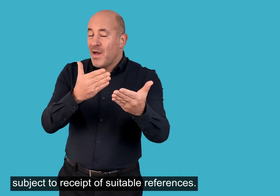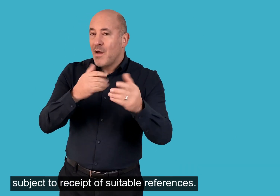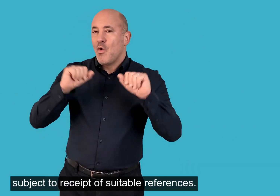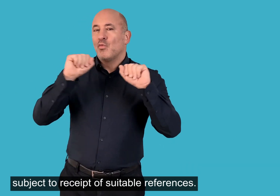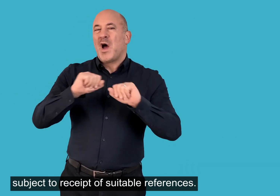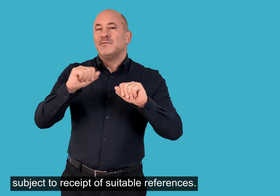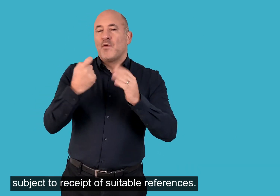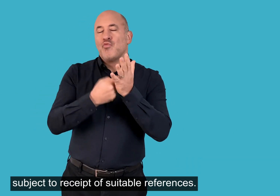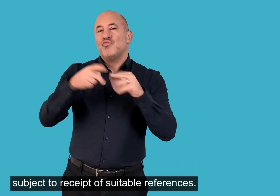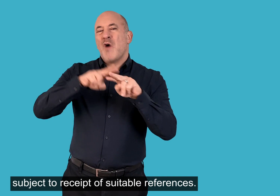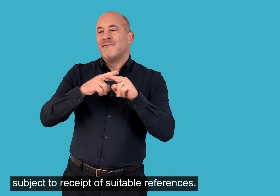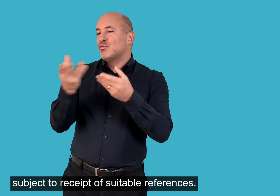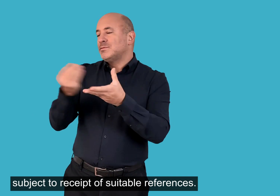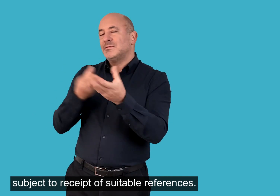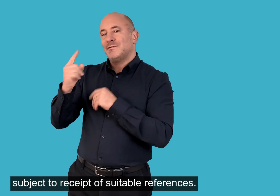suitable references.